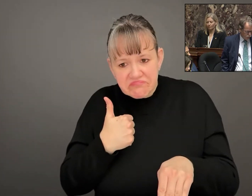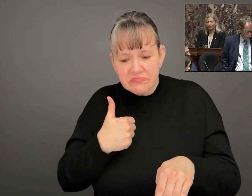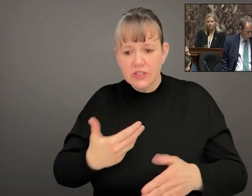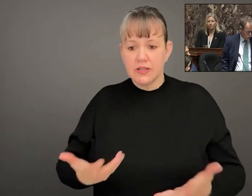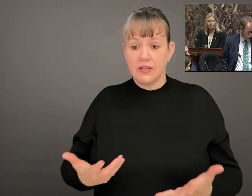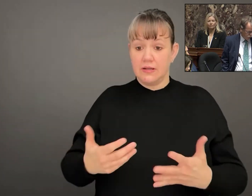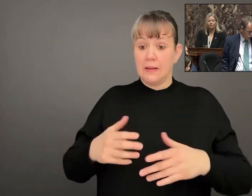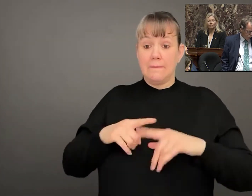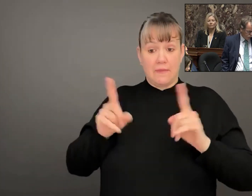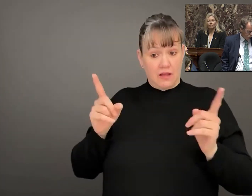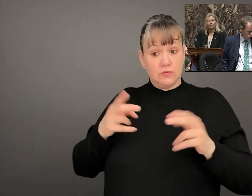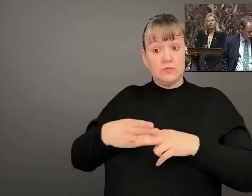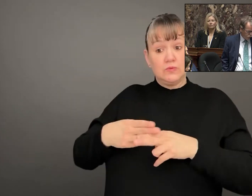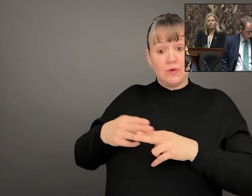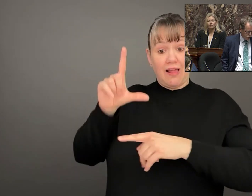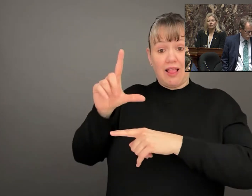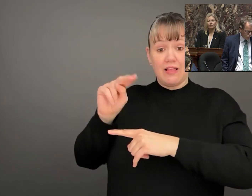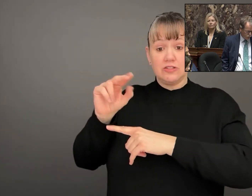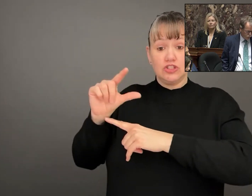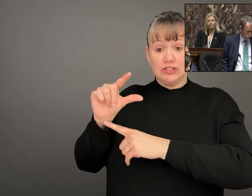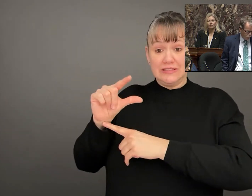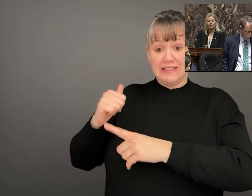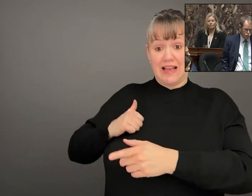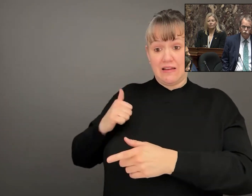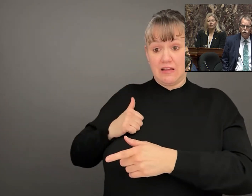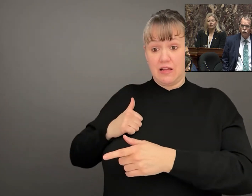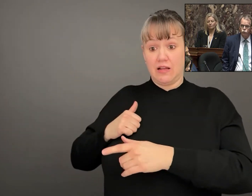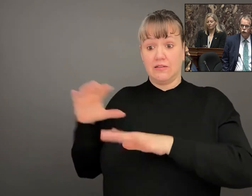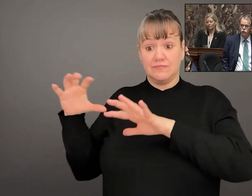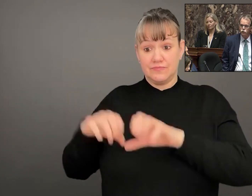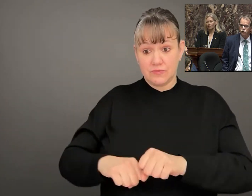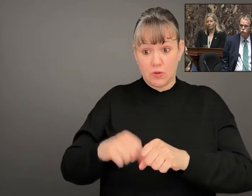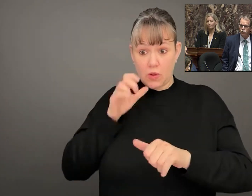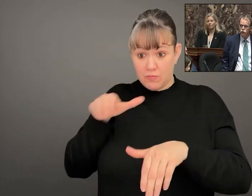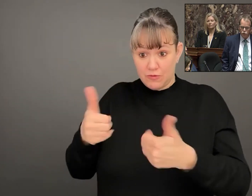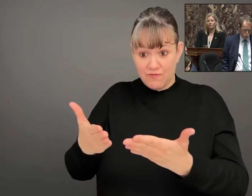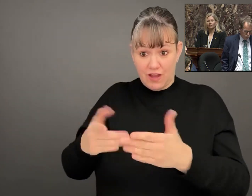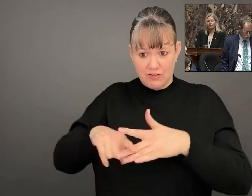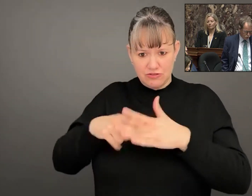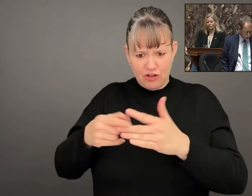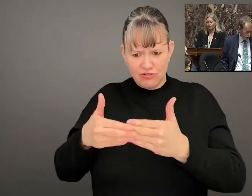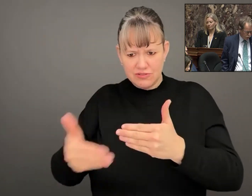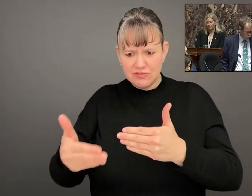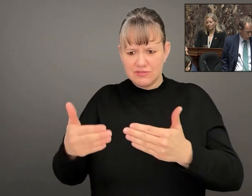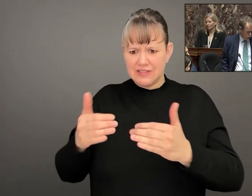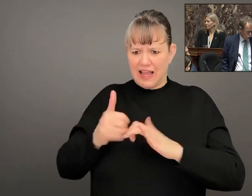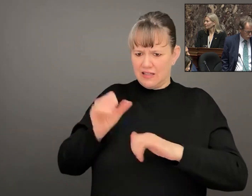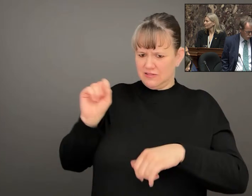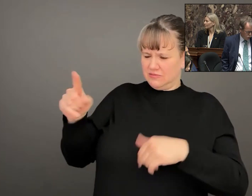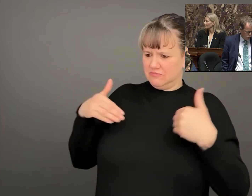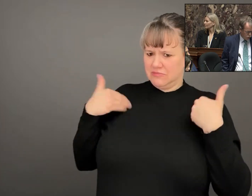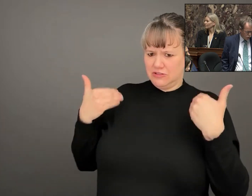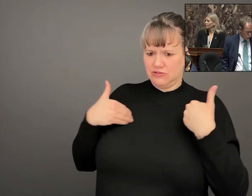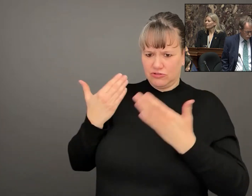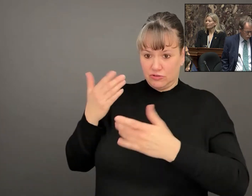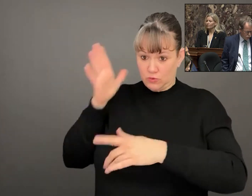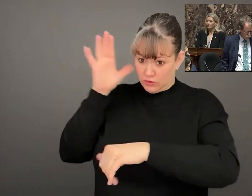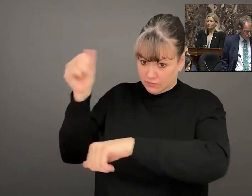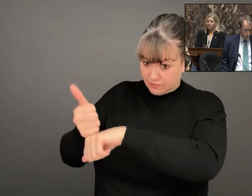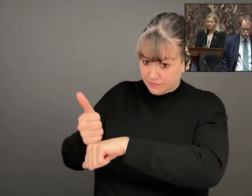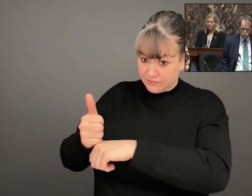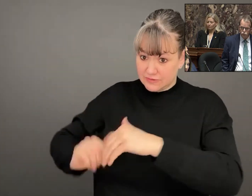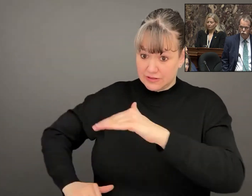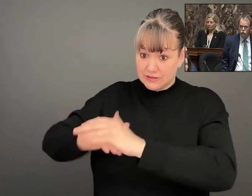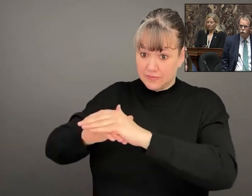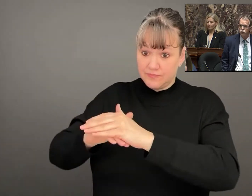question is to the Minister of Energy. Will the Minister introduce a regulatory emissions cap for the oil and gas